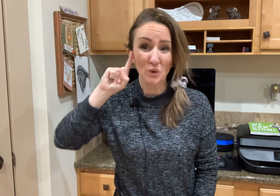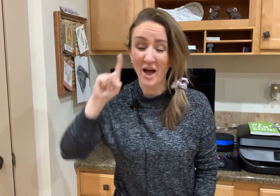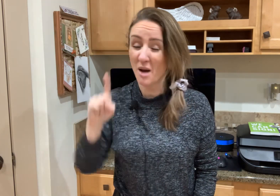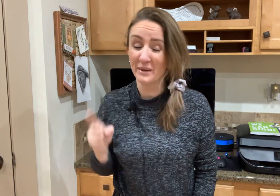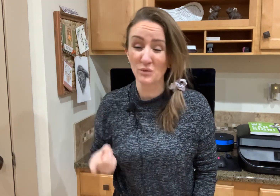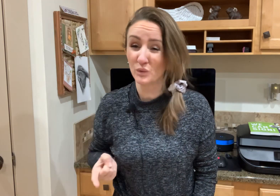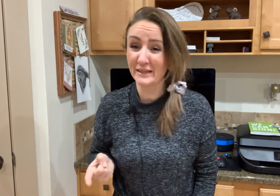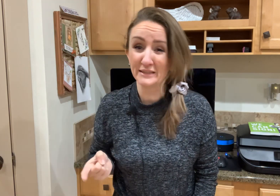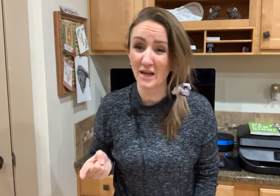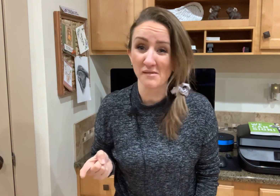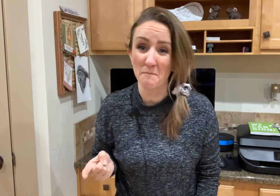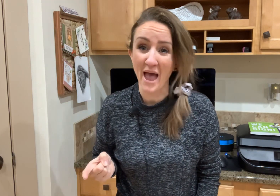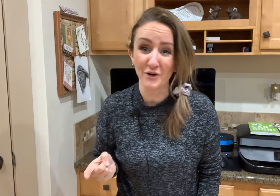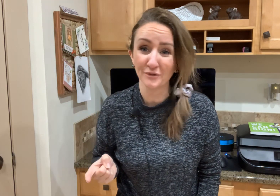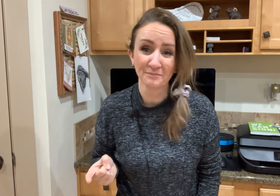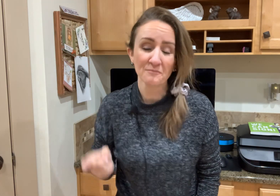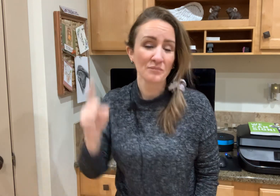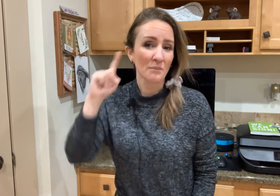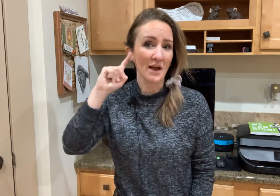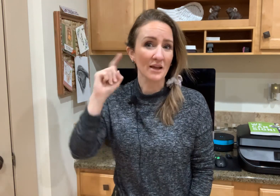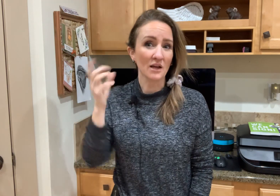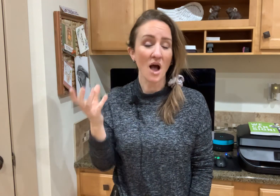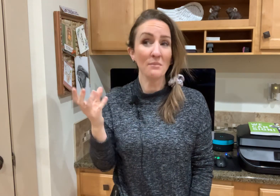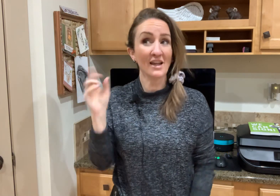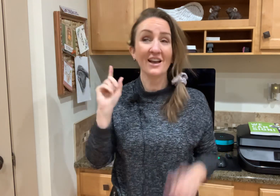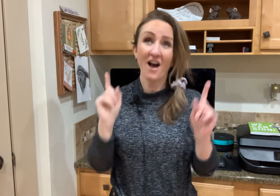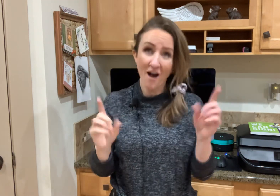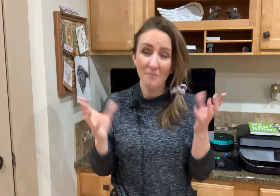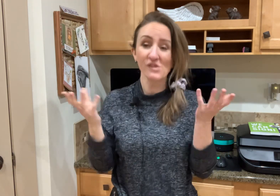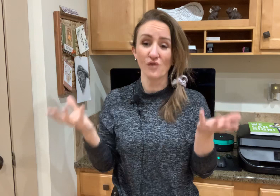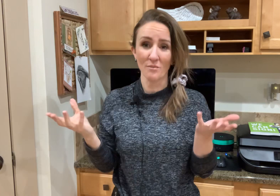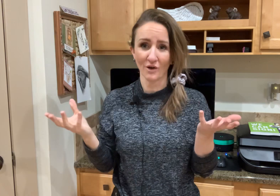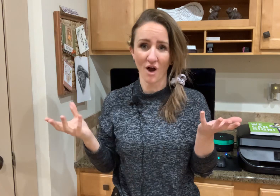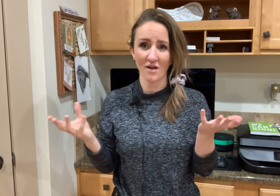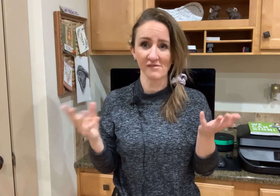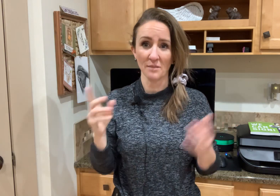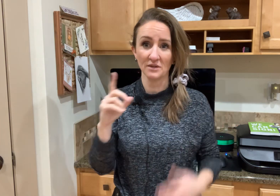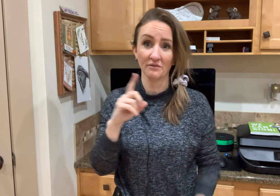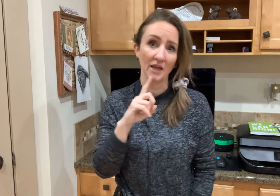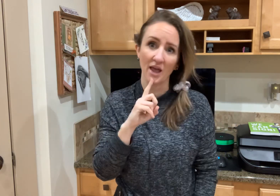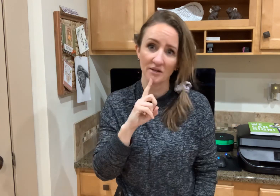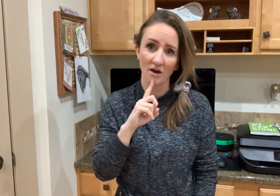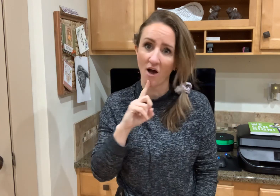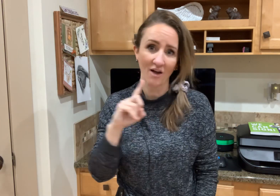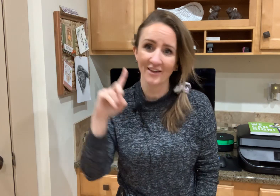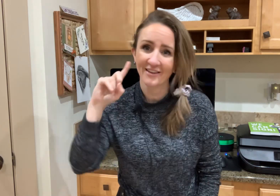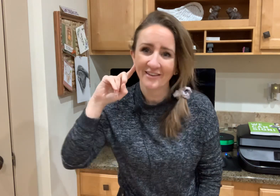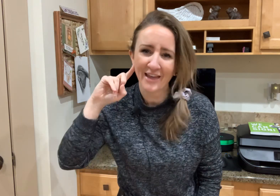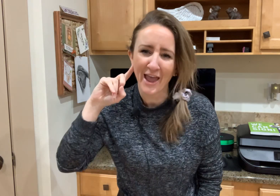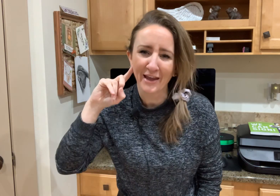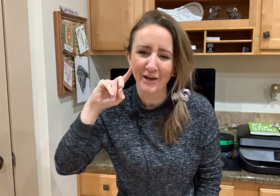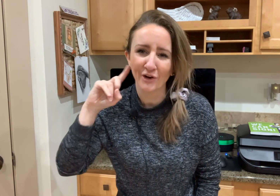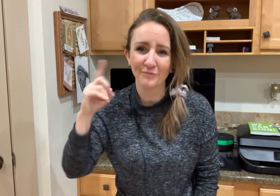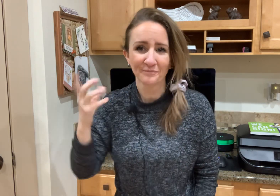up. It really doesn't matter. But it comes from the concept of can't talk, can't hear.